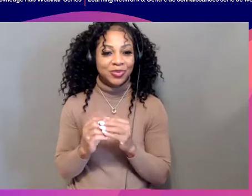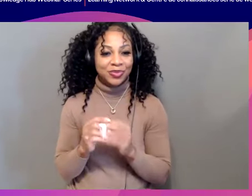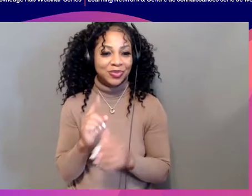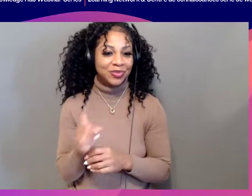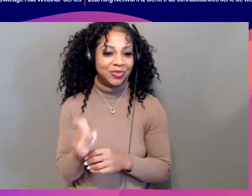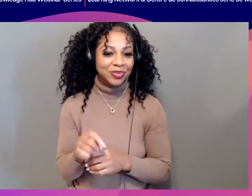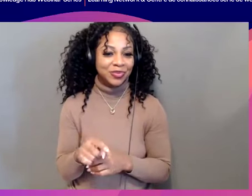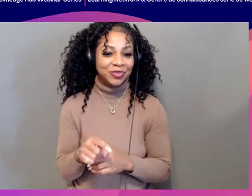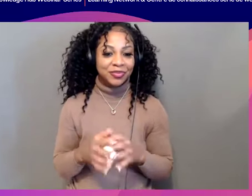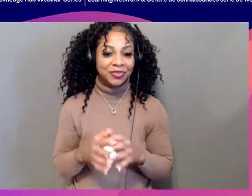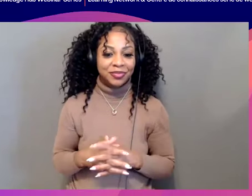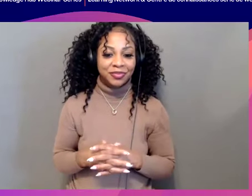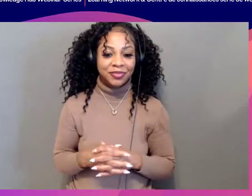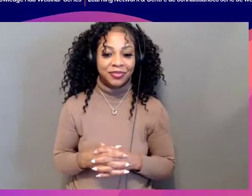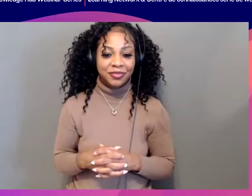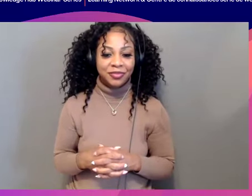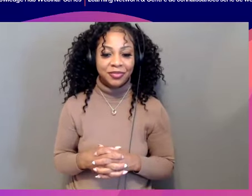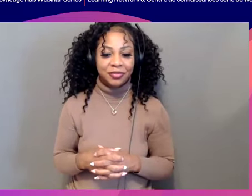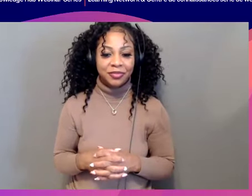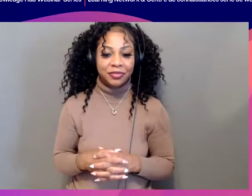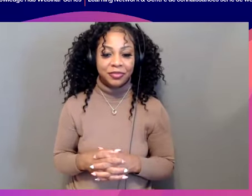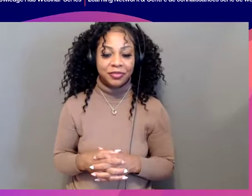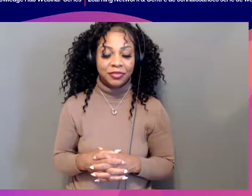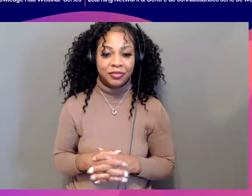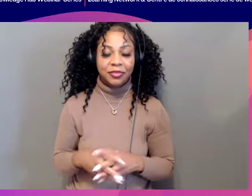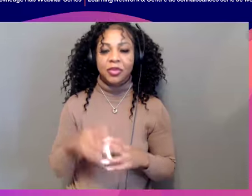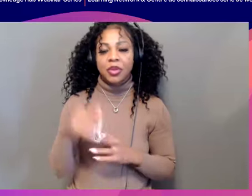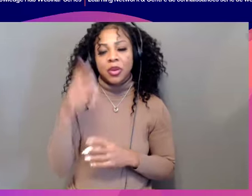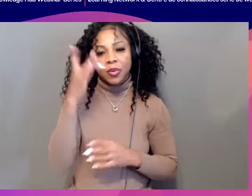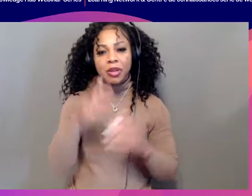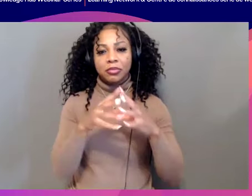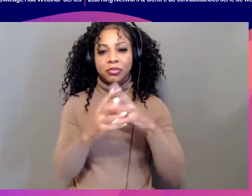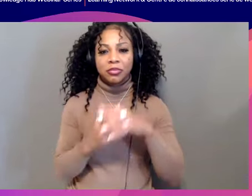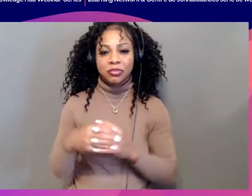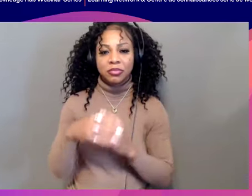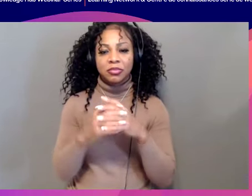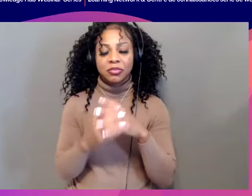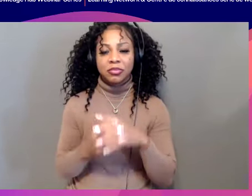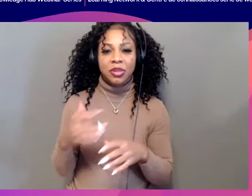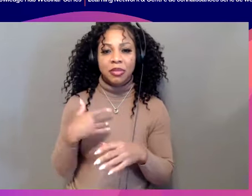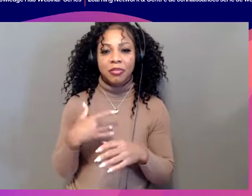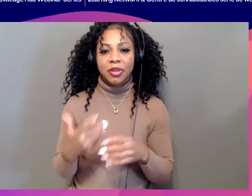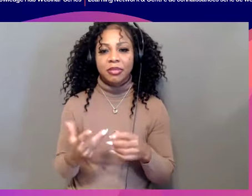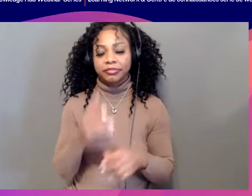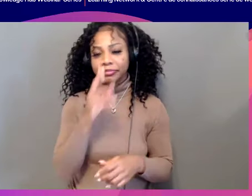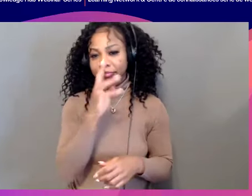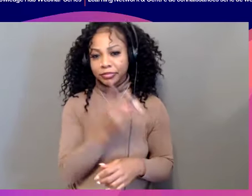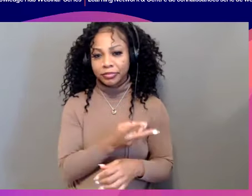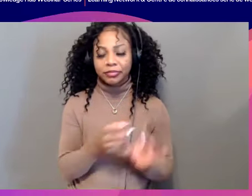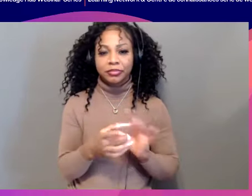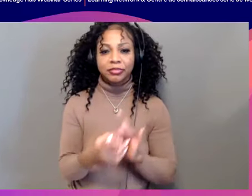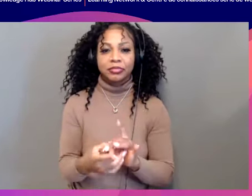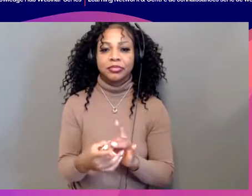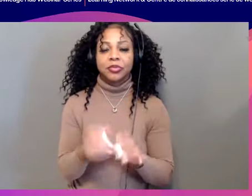here. So why do you think intersectionality is often overlooked in discussions about workplace